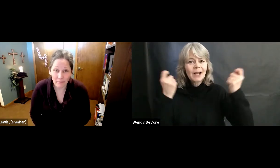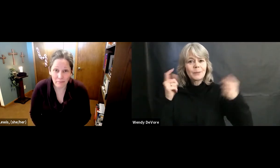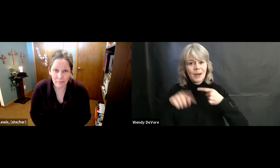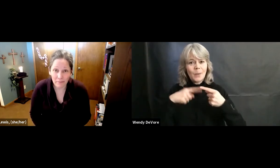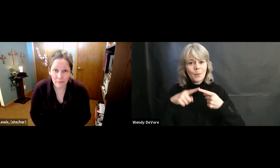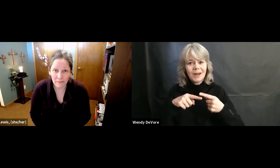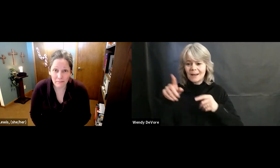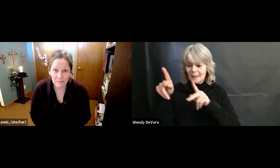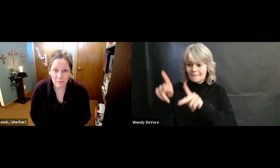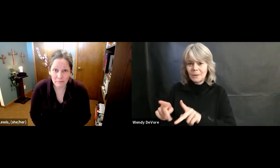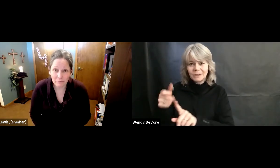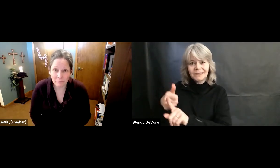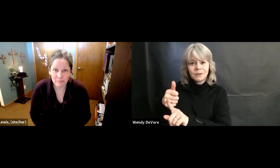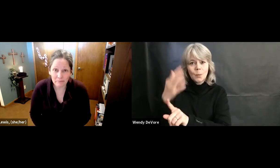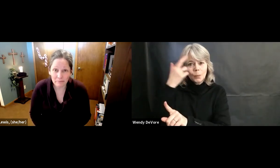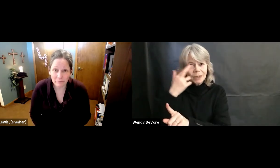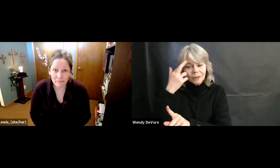them?